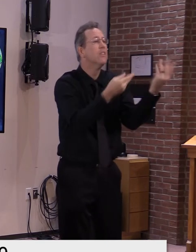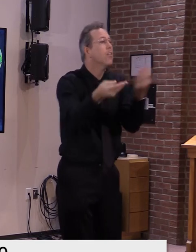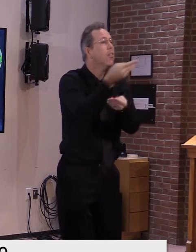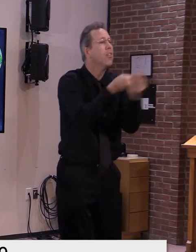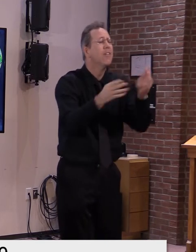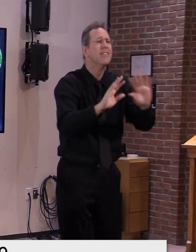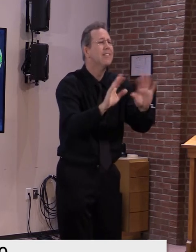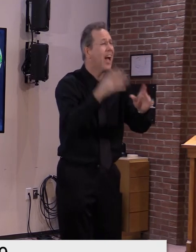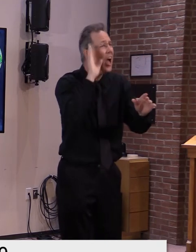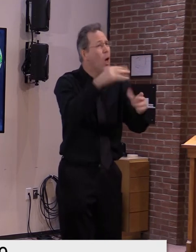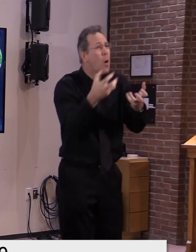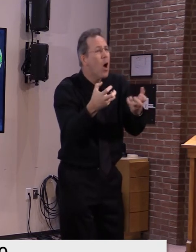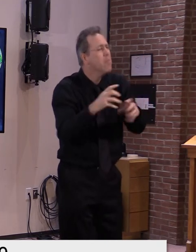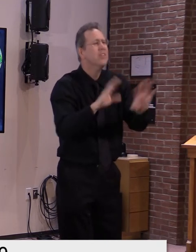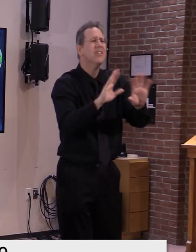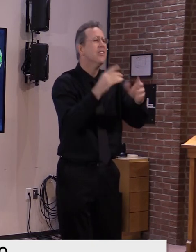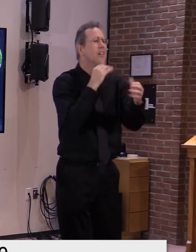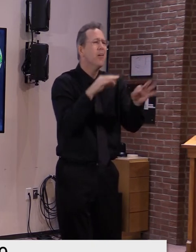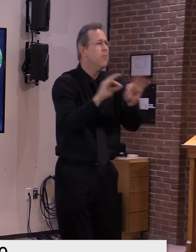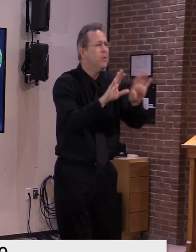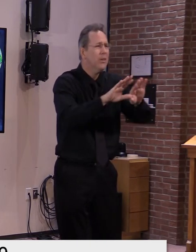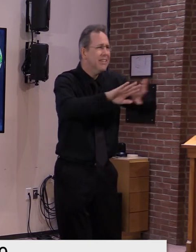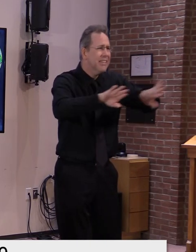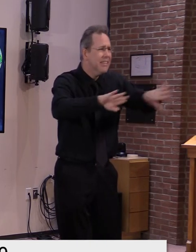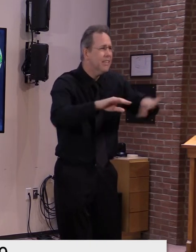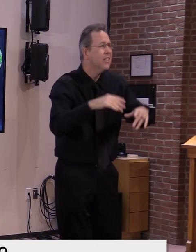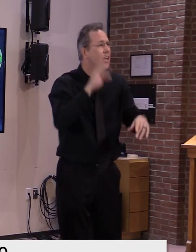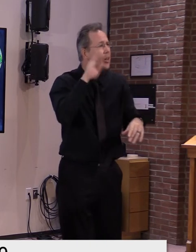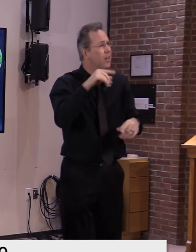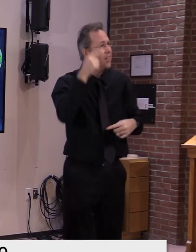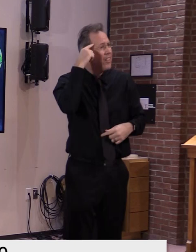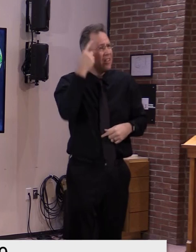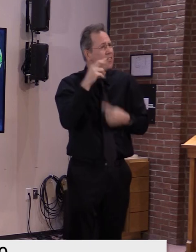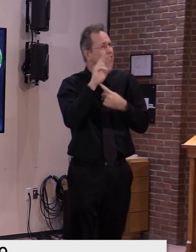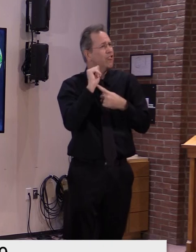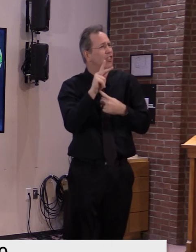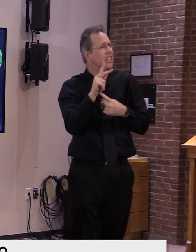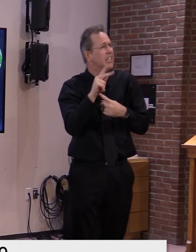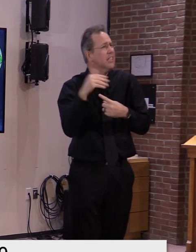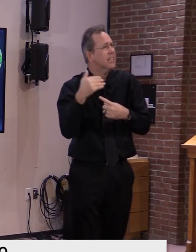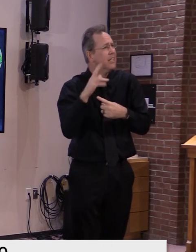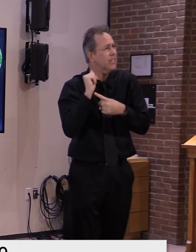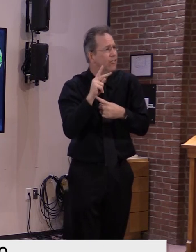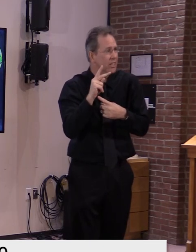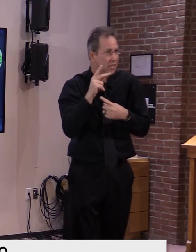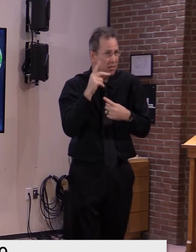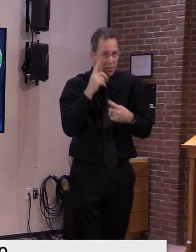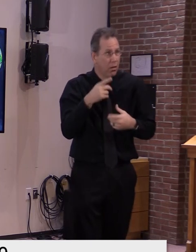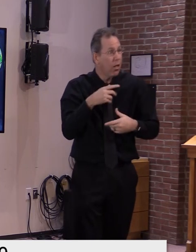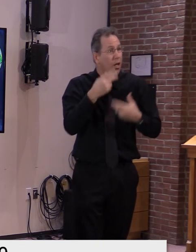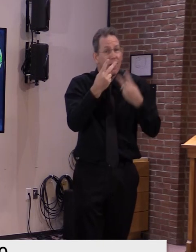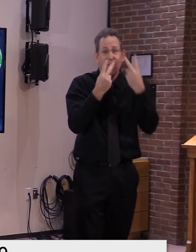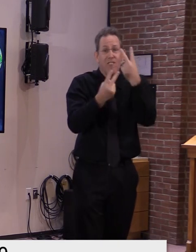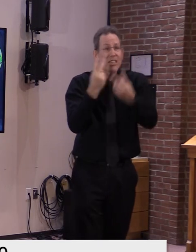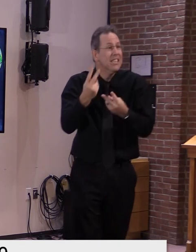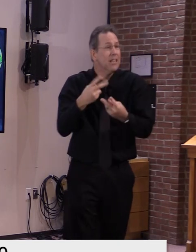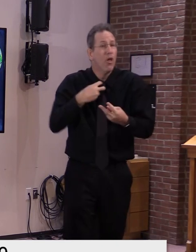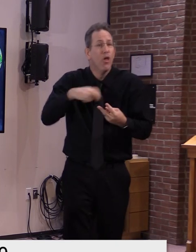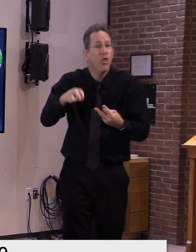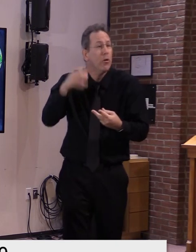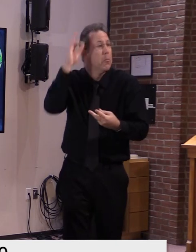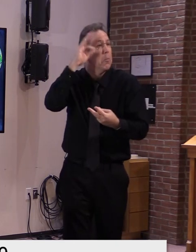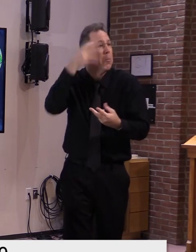about the risks you may be imposing on your loved ones and everyone you come in contact with afterwards. As